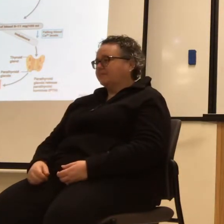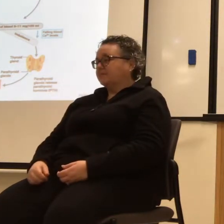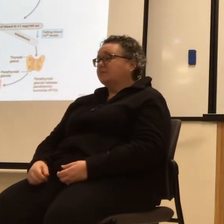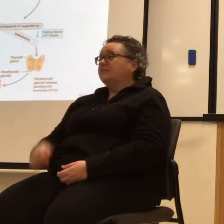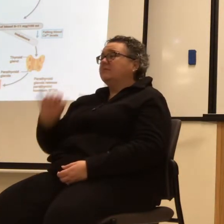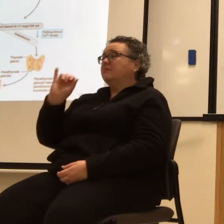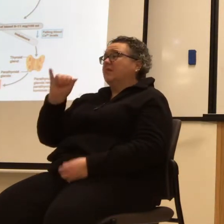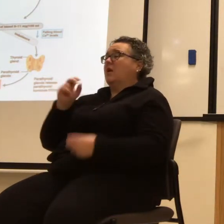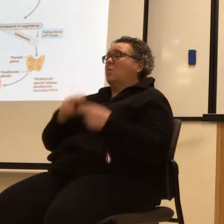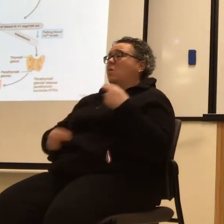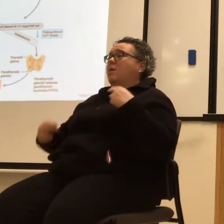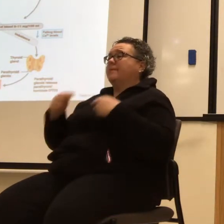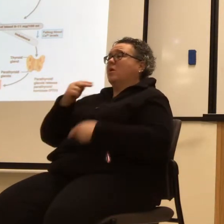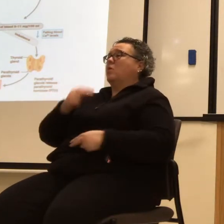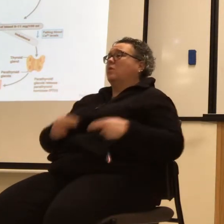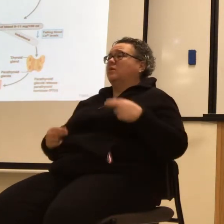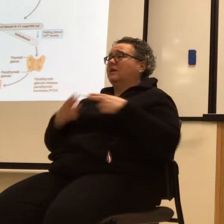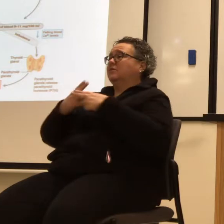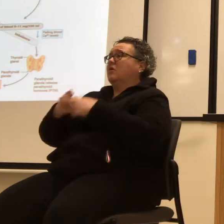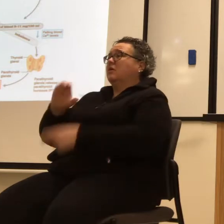the hormone is calcitonin.